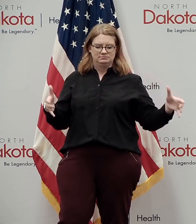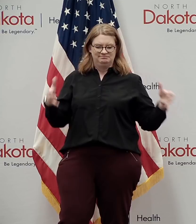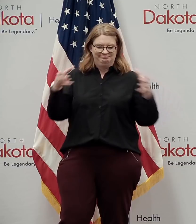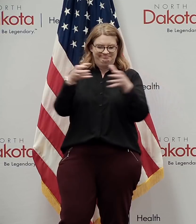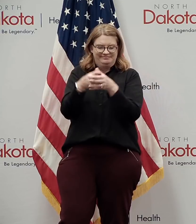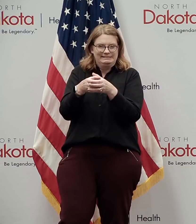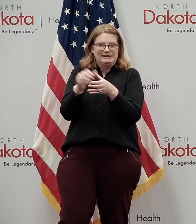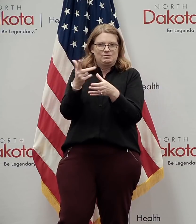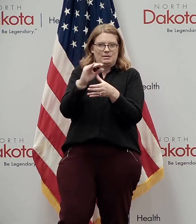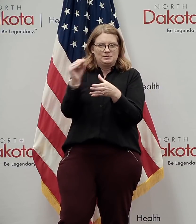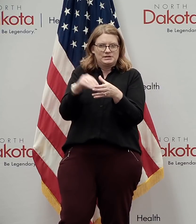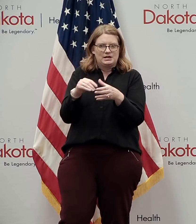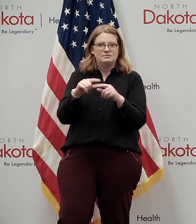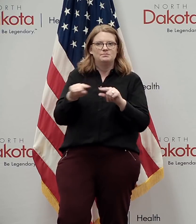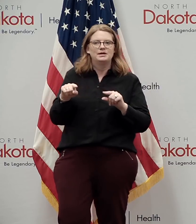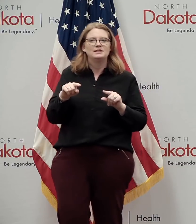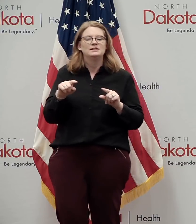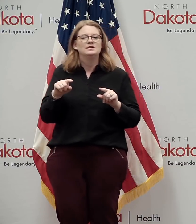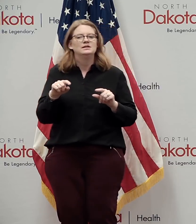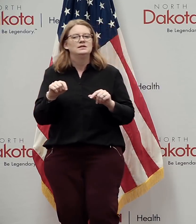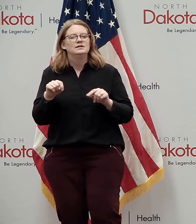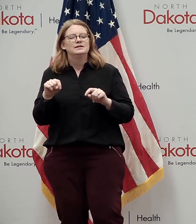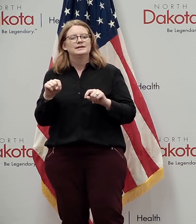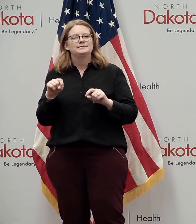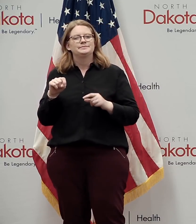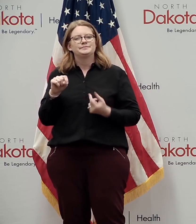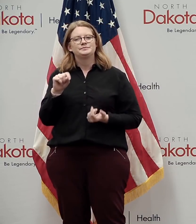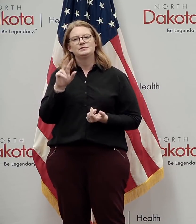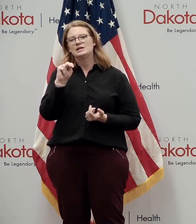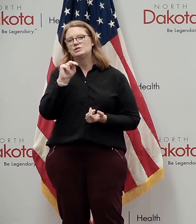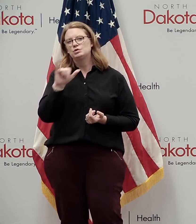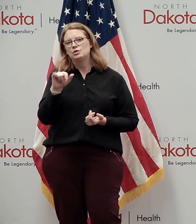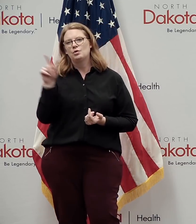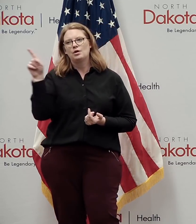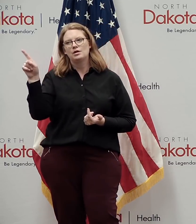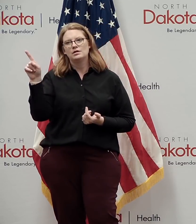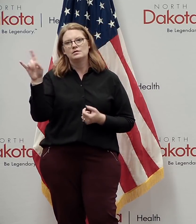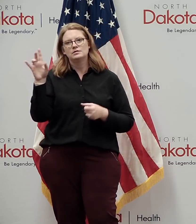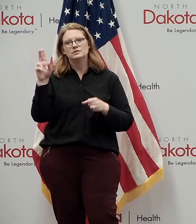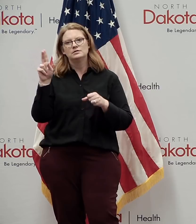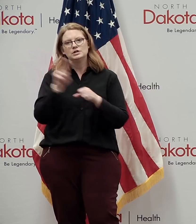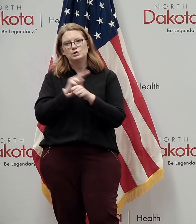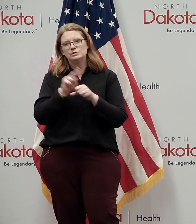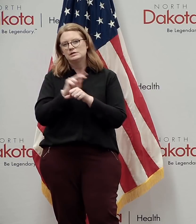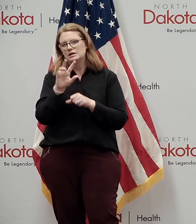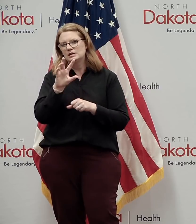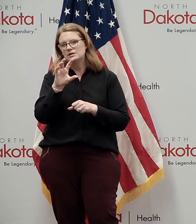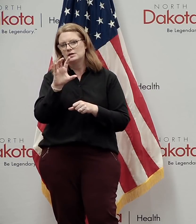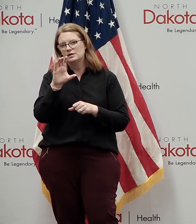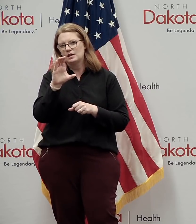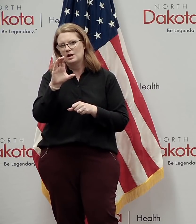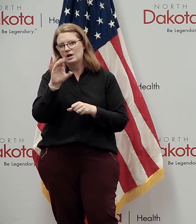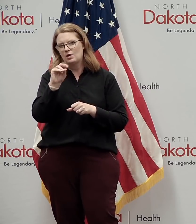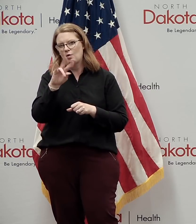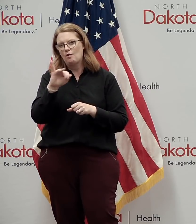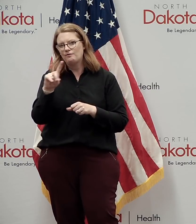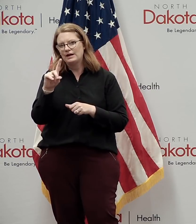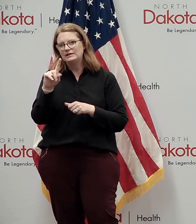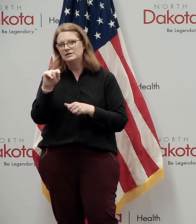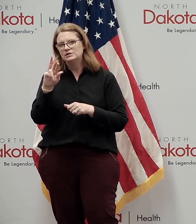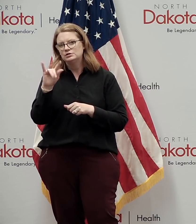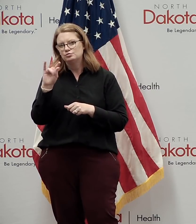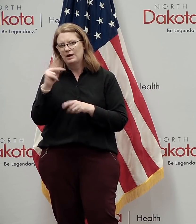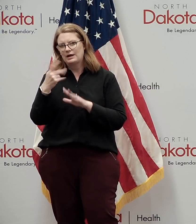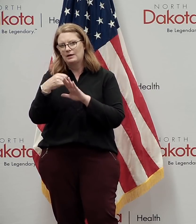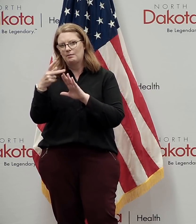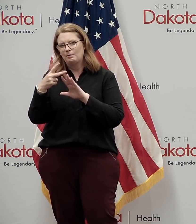what they're using is I think that New York was using the COVID tracking project data as